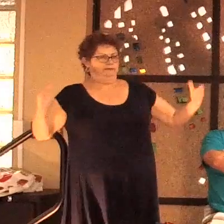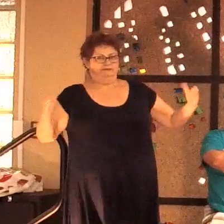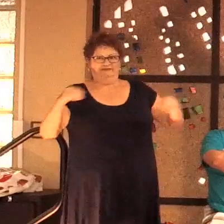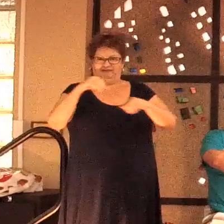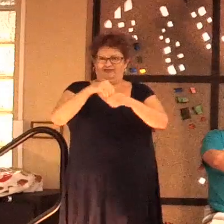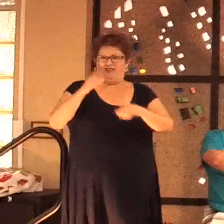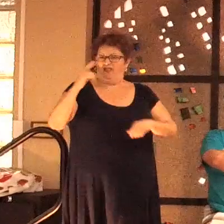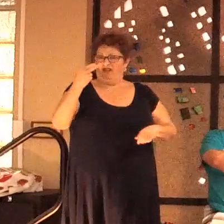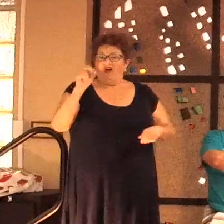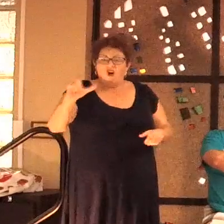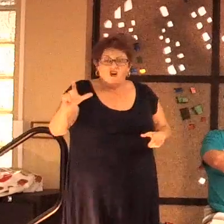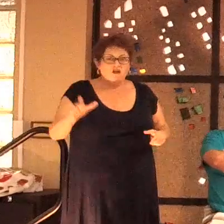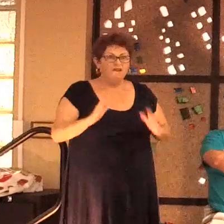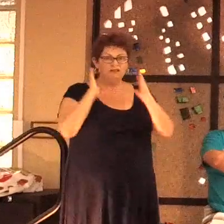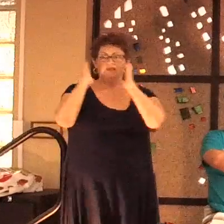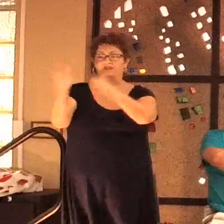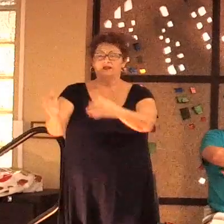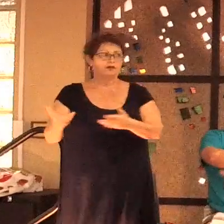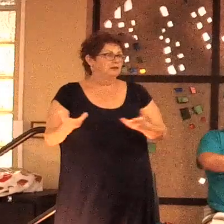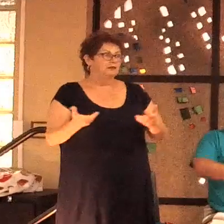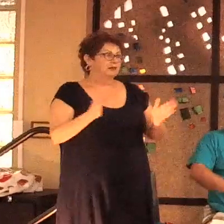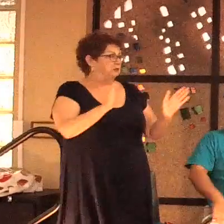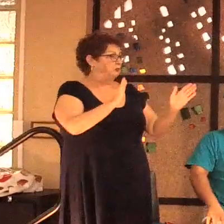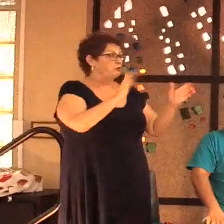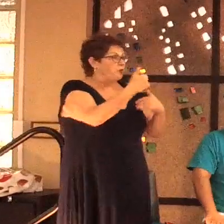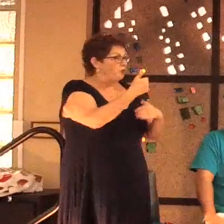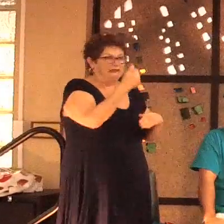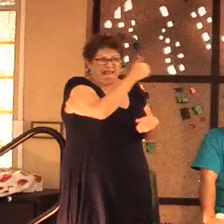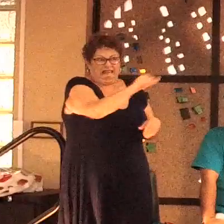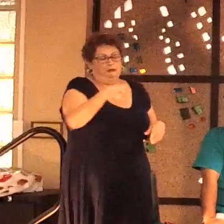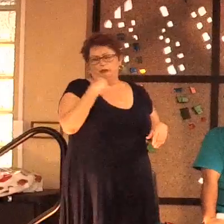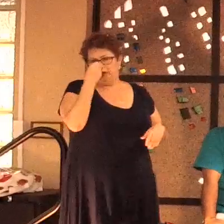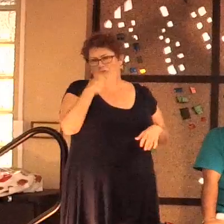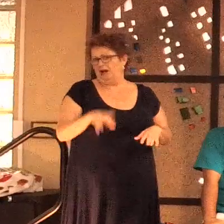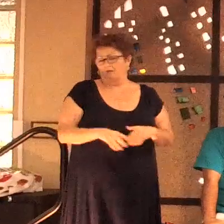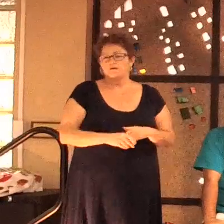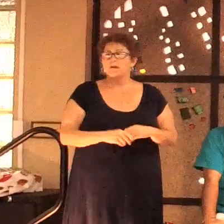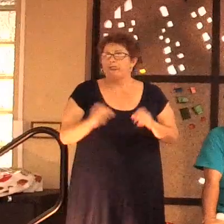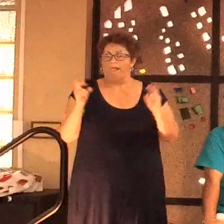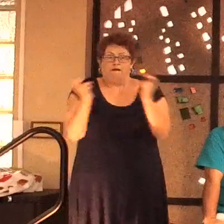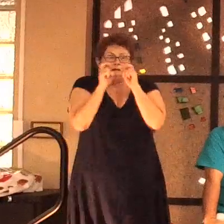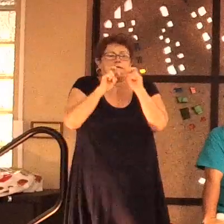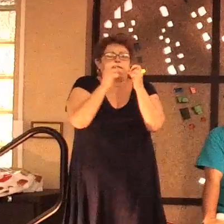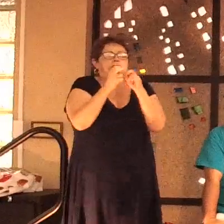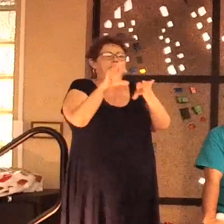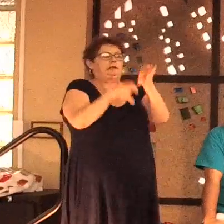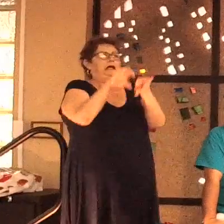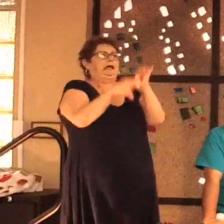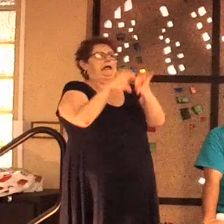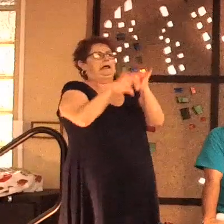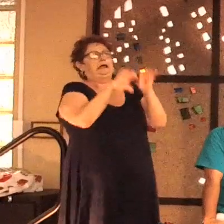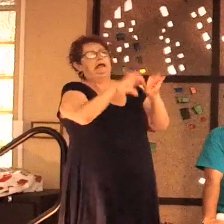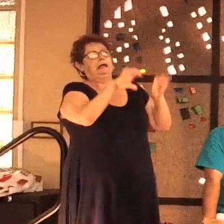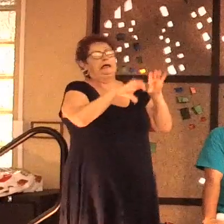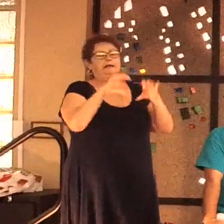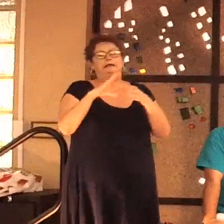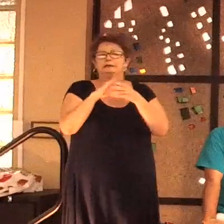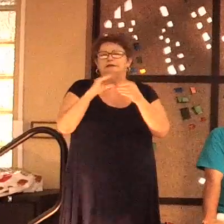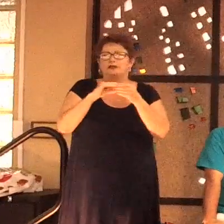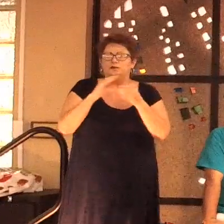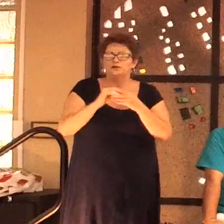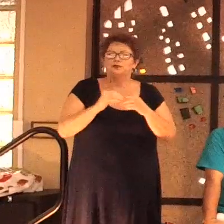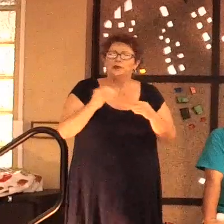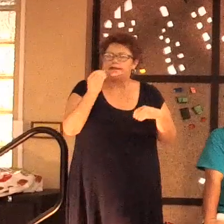even though it's this tiny little room out in the hallway and the small little room of any type that we have, we sit around there and chit